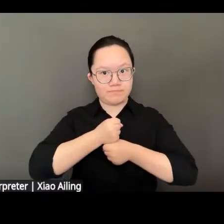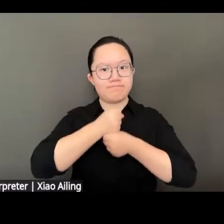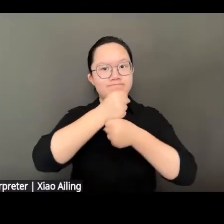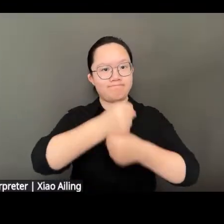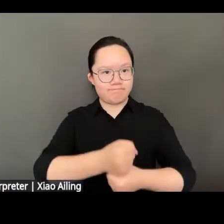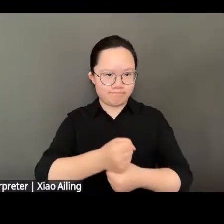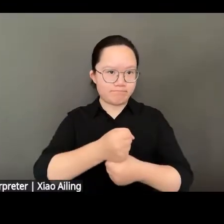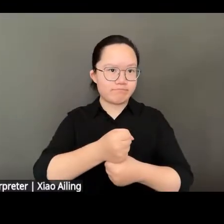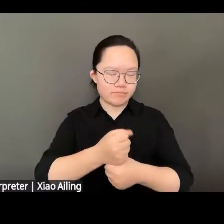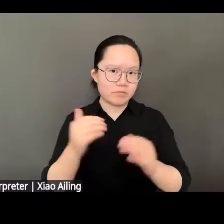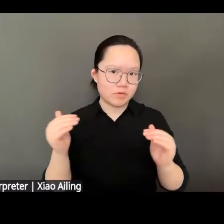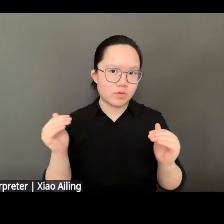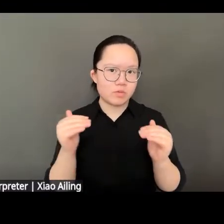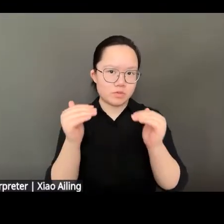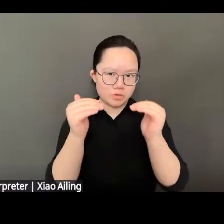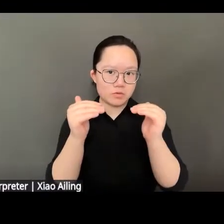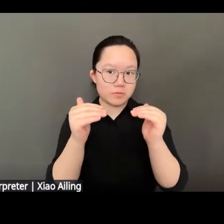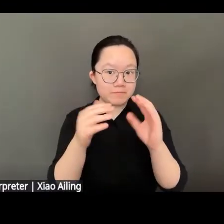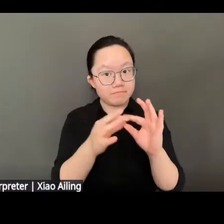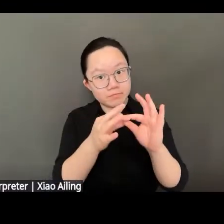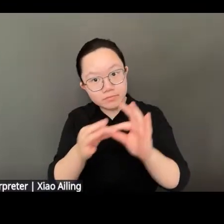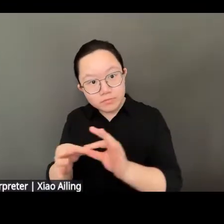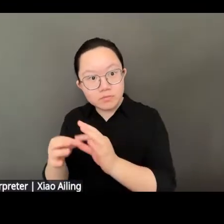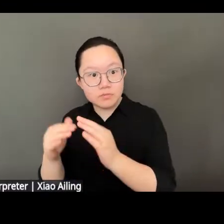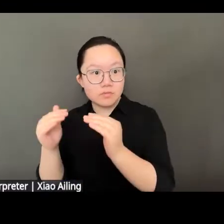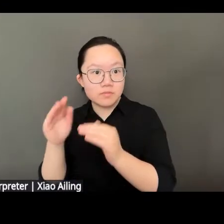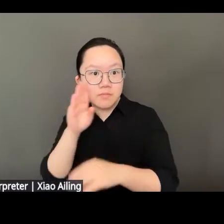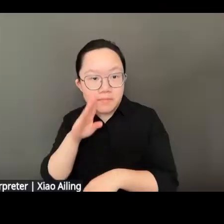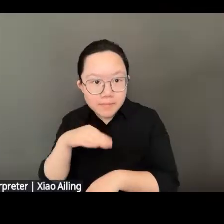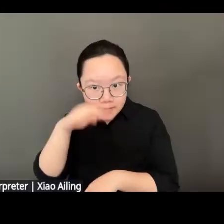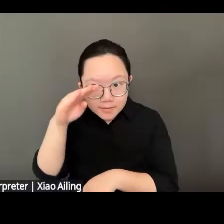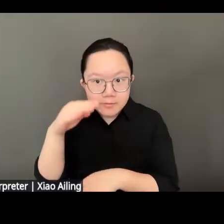with intellectual disabilities.